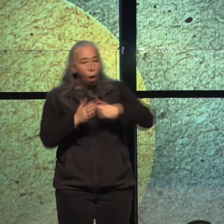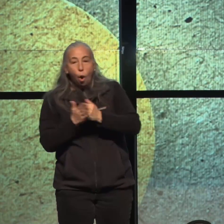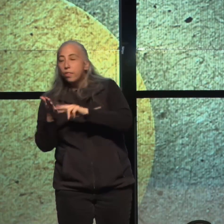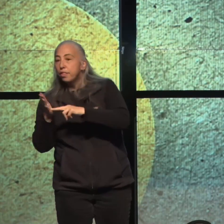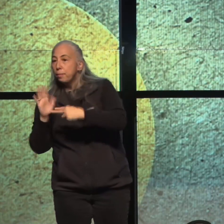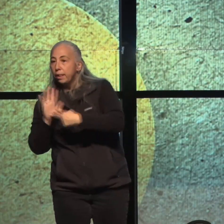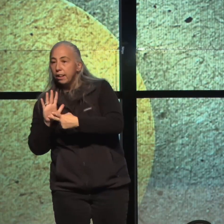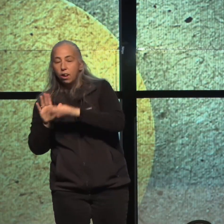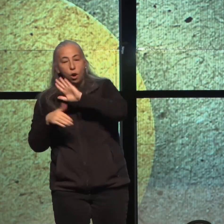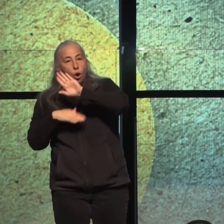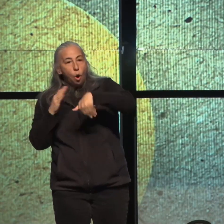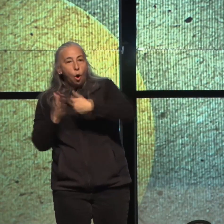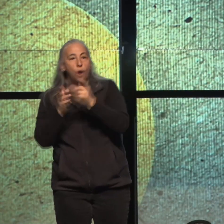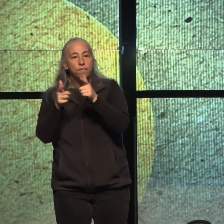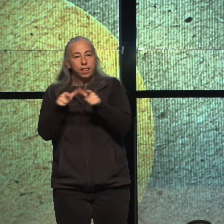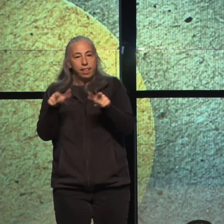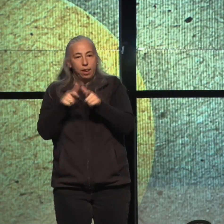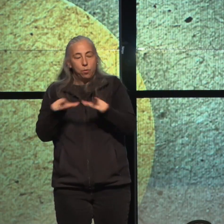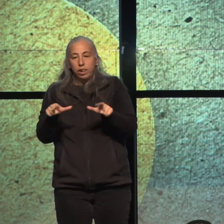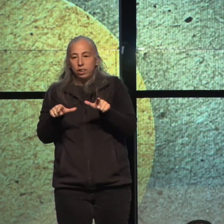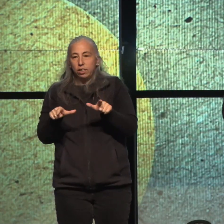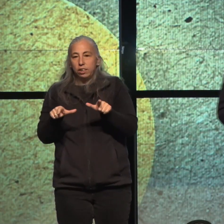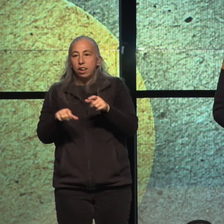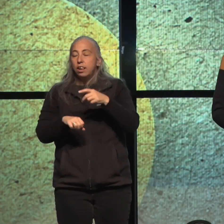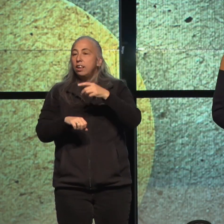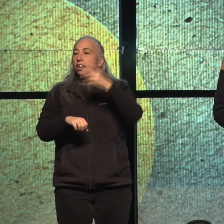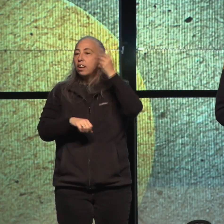Paul throws in to make sense of tragedy,